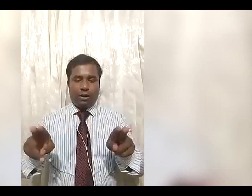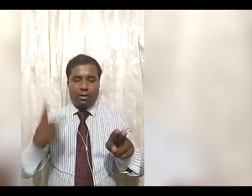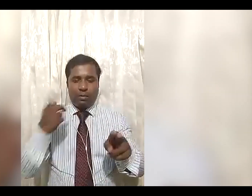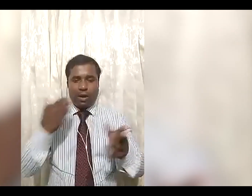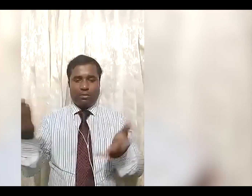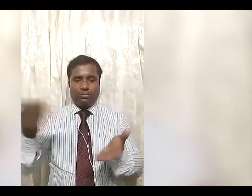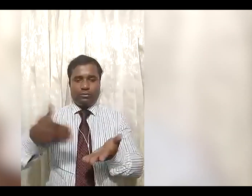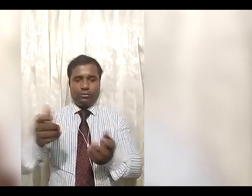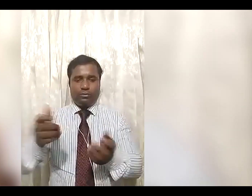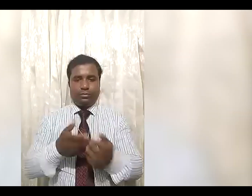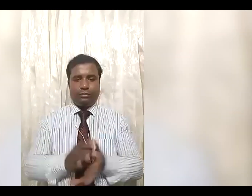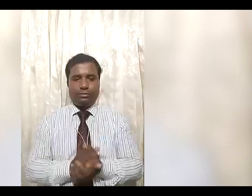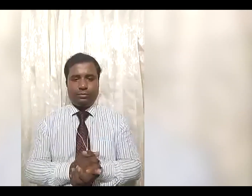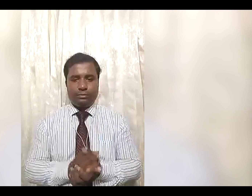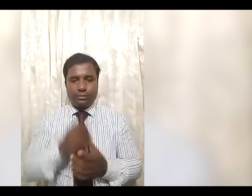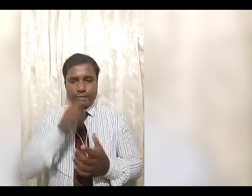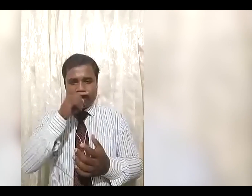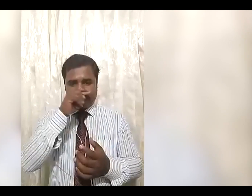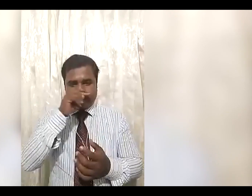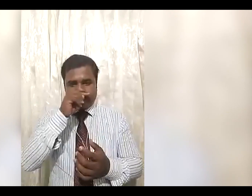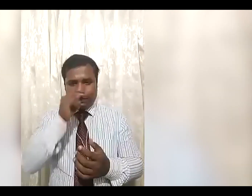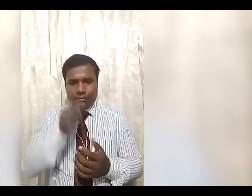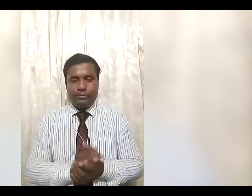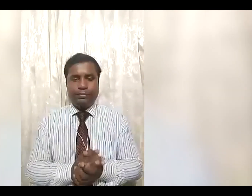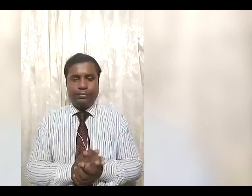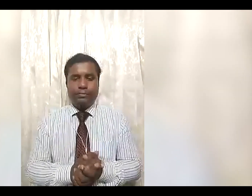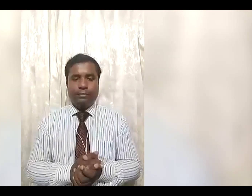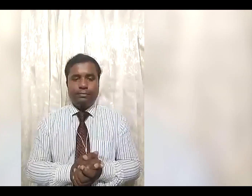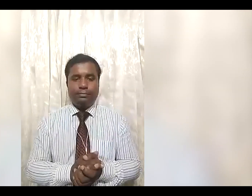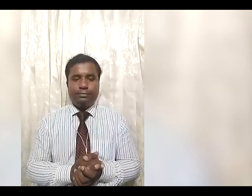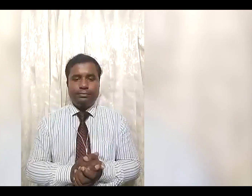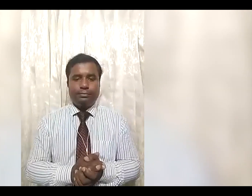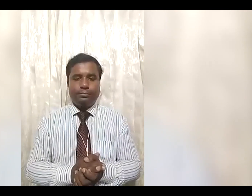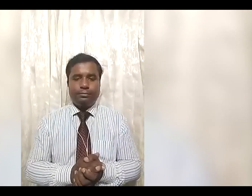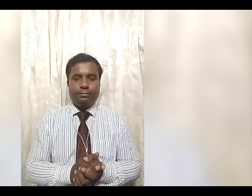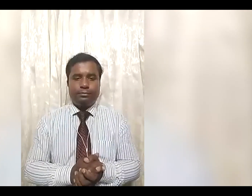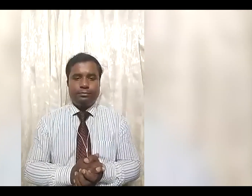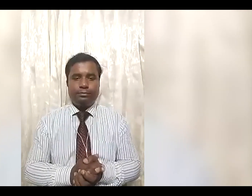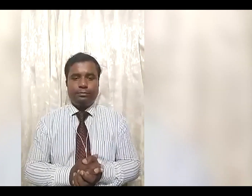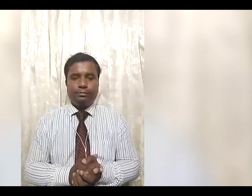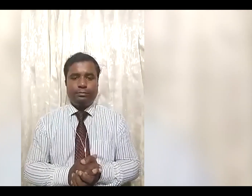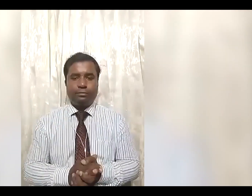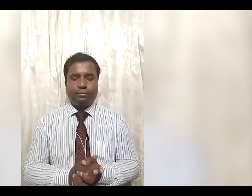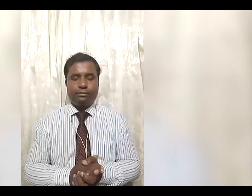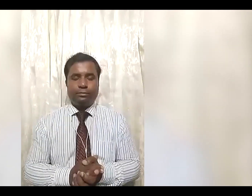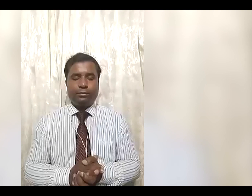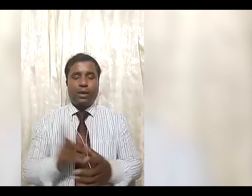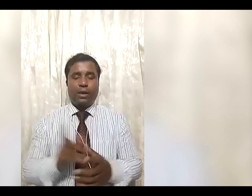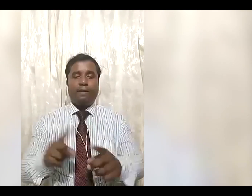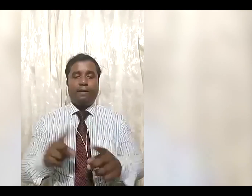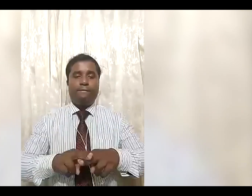those events as a part of all the person with disabilities. And finally,